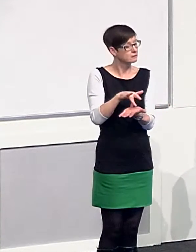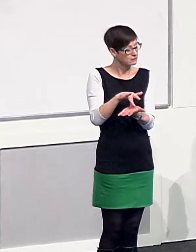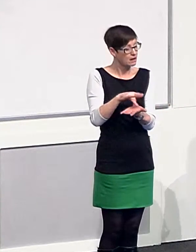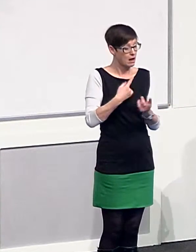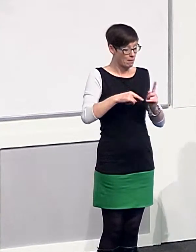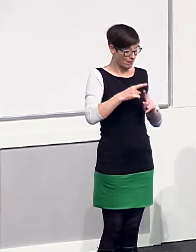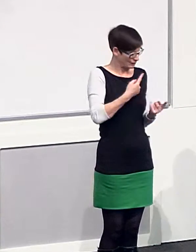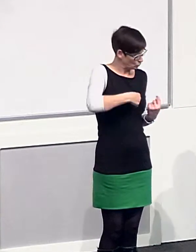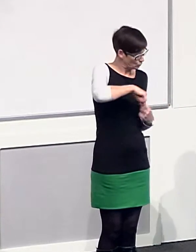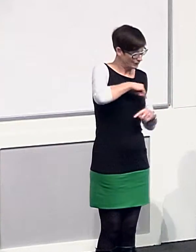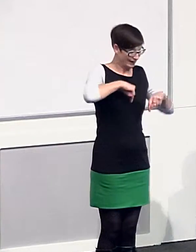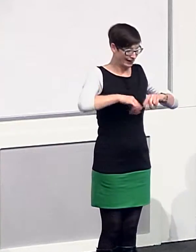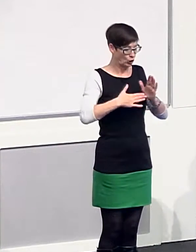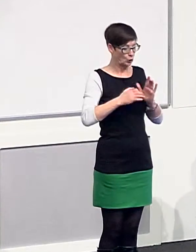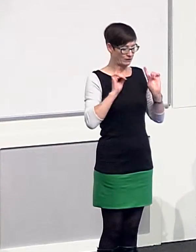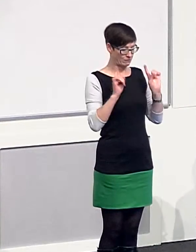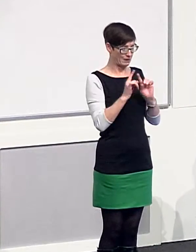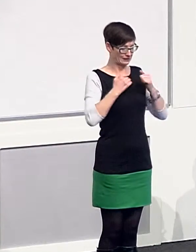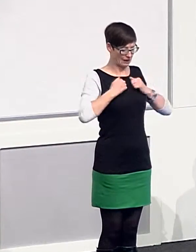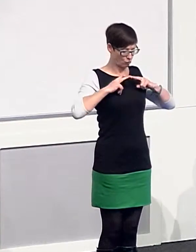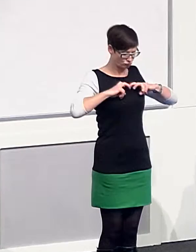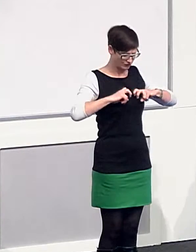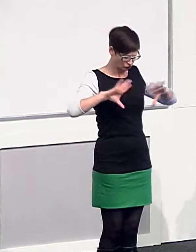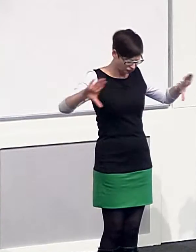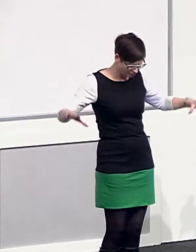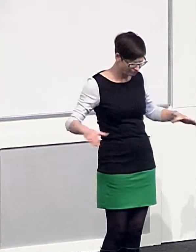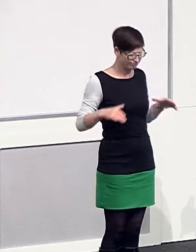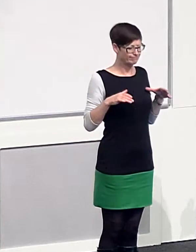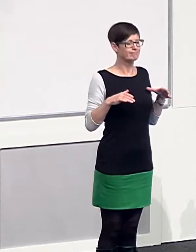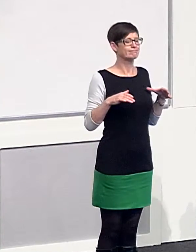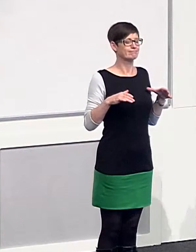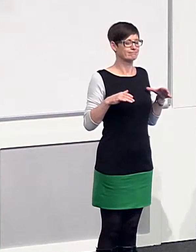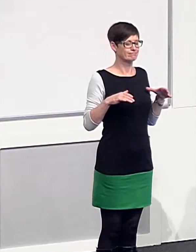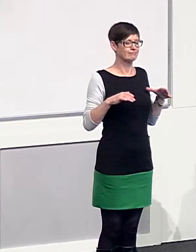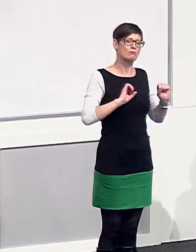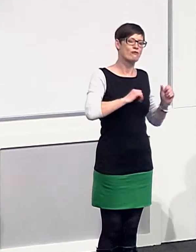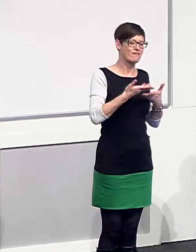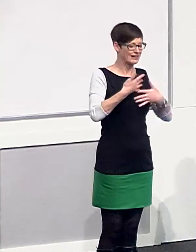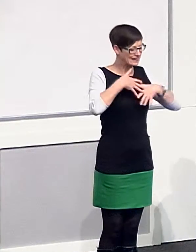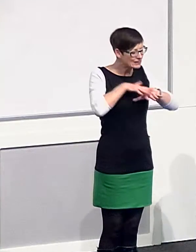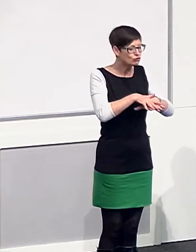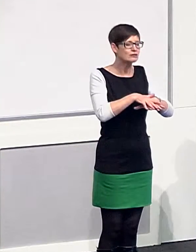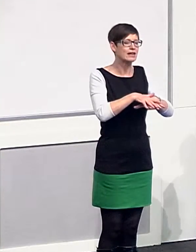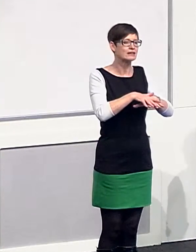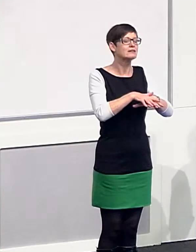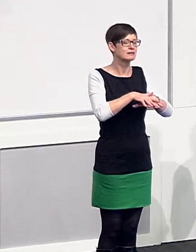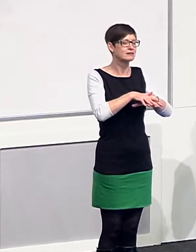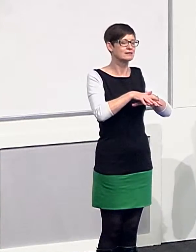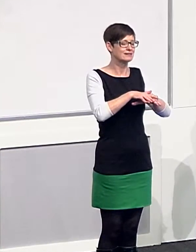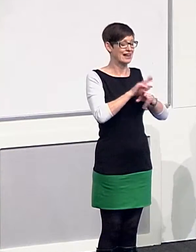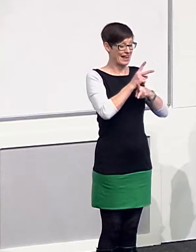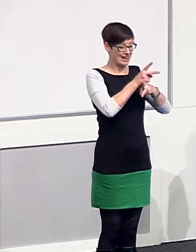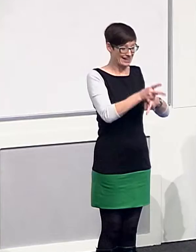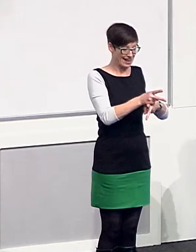conducting in the University Institute to provide integrated, research-driven care for these families.